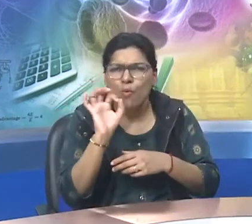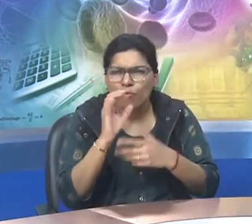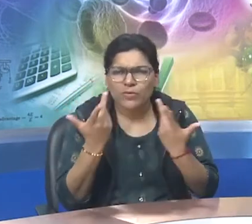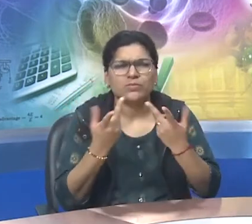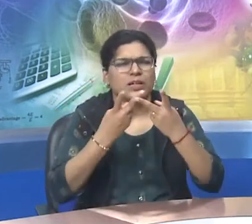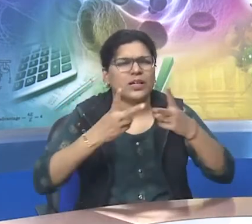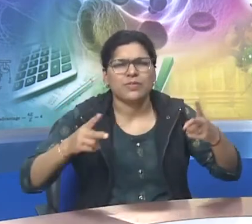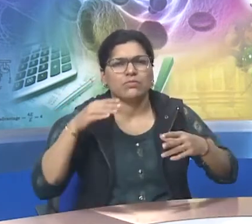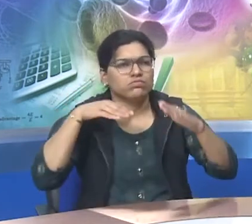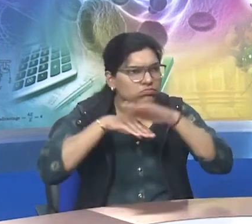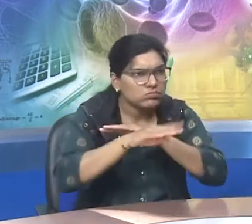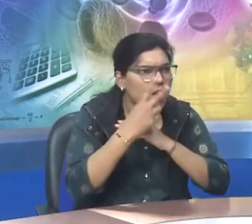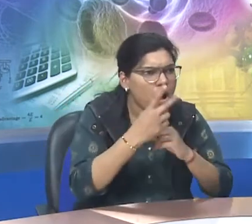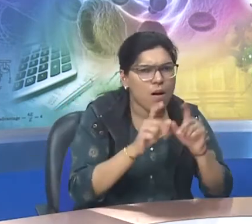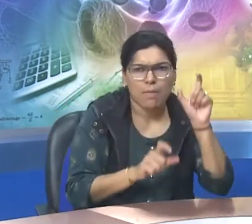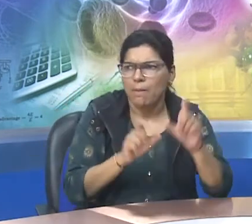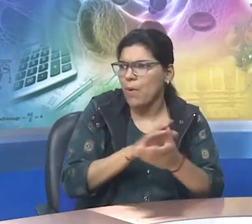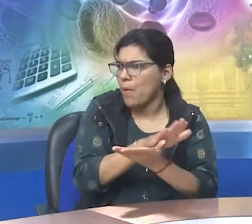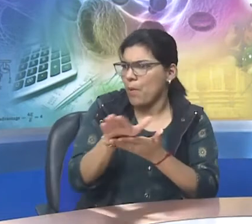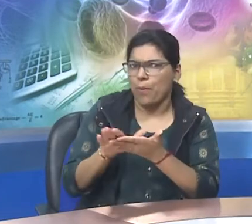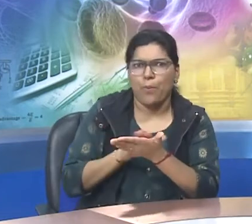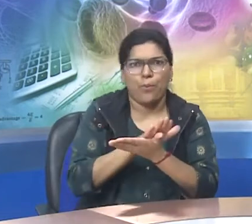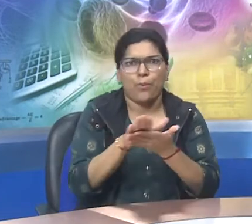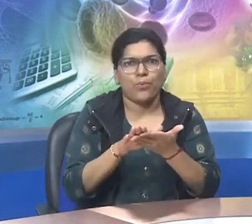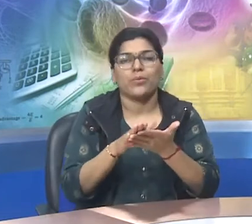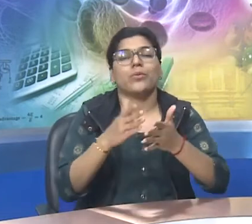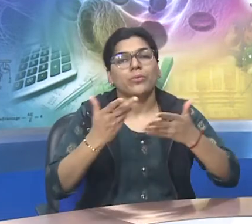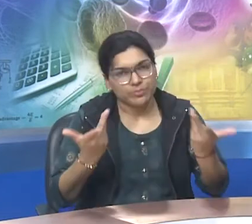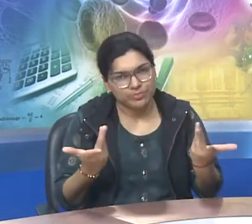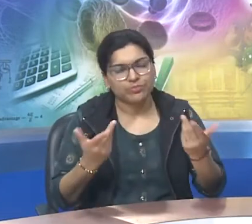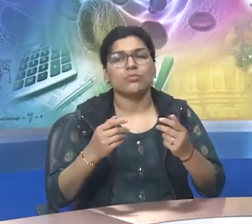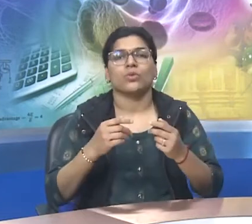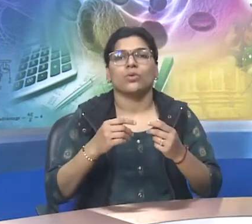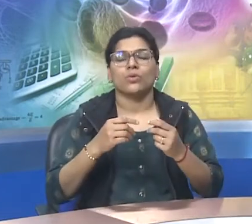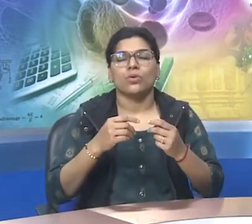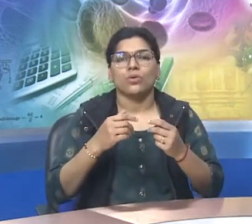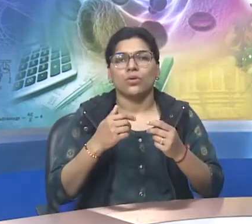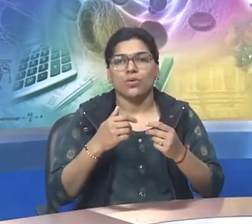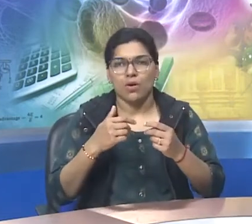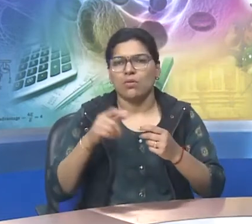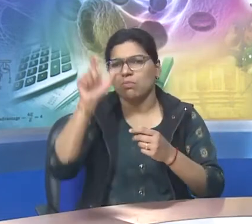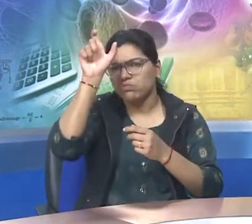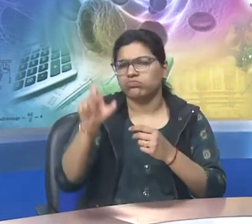Like in the classroom, there is no student, there is nobody, no teacher, no one.